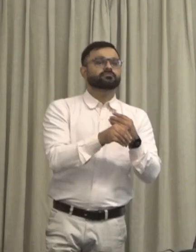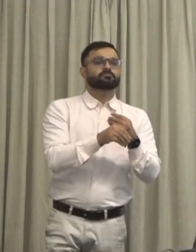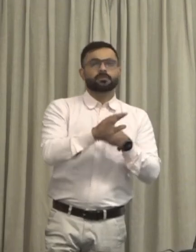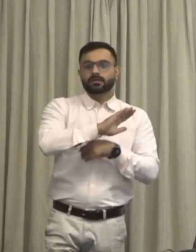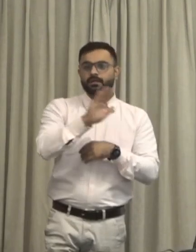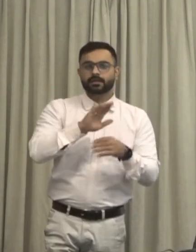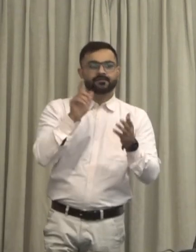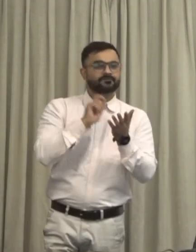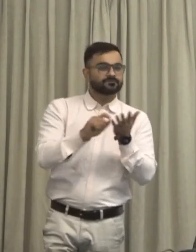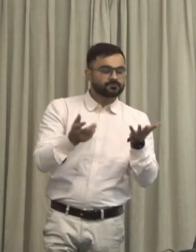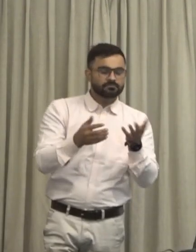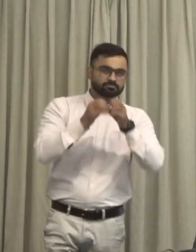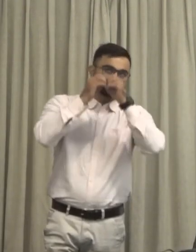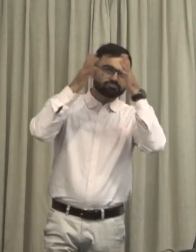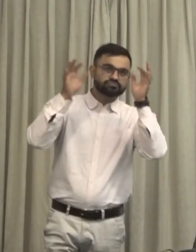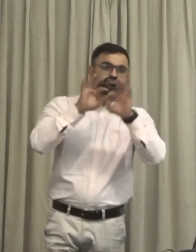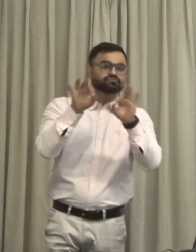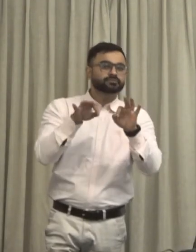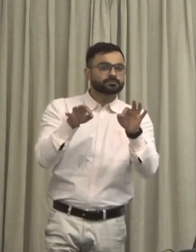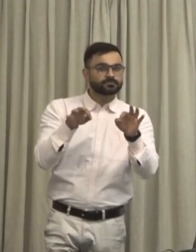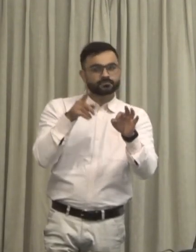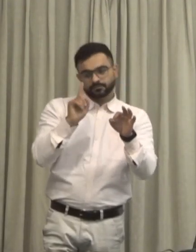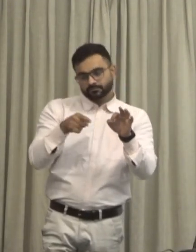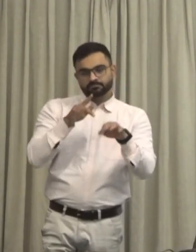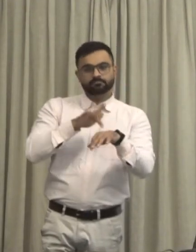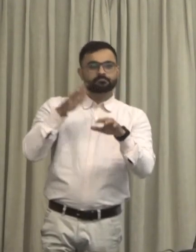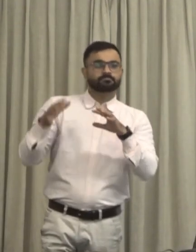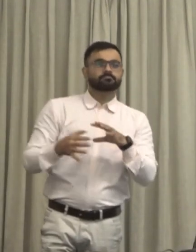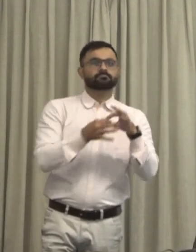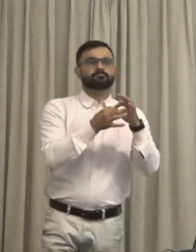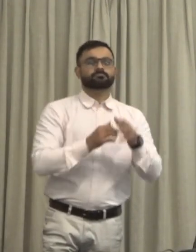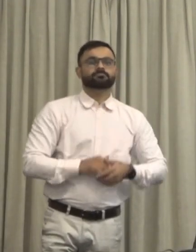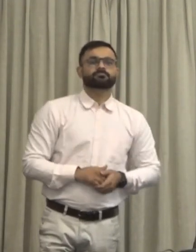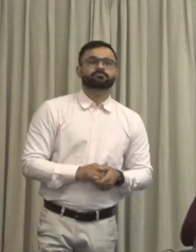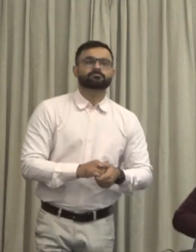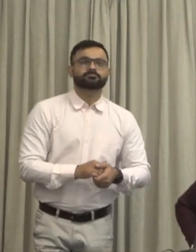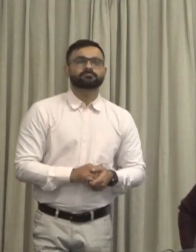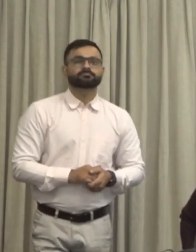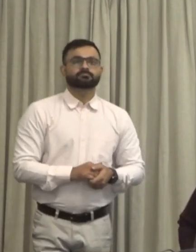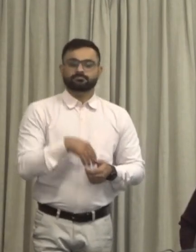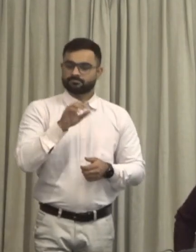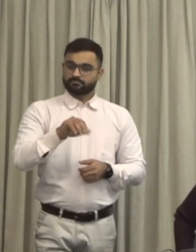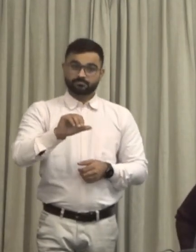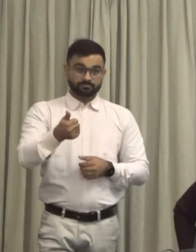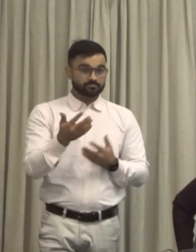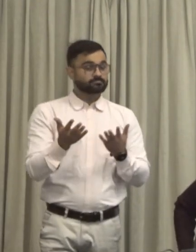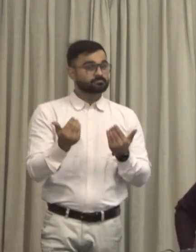never dreamt, never imagined that such collusion could take place. There can